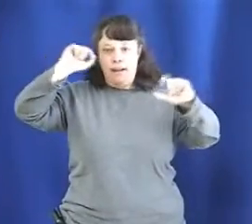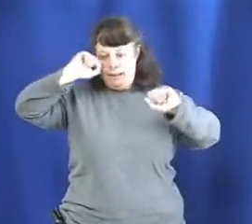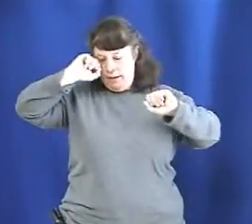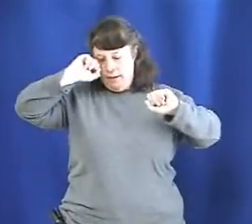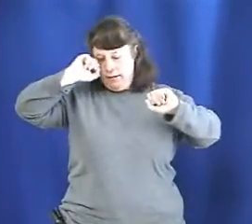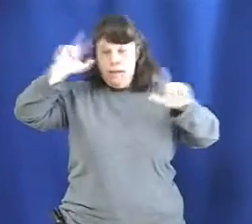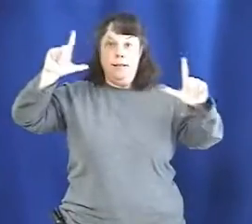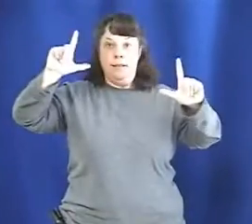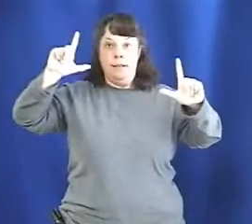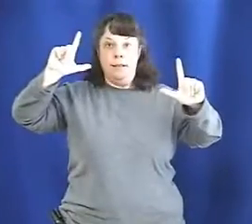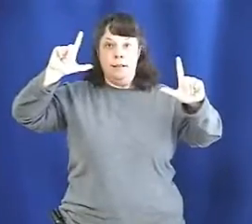Surprised.